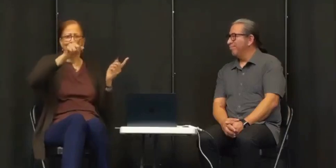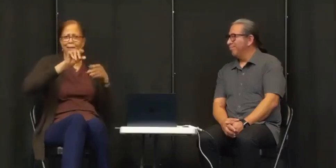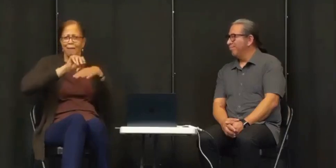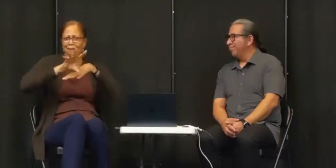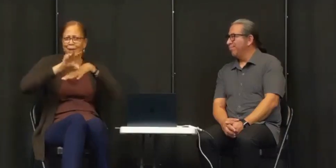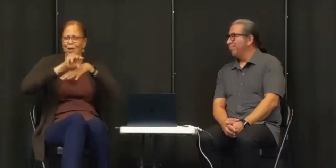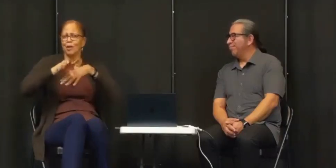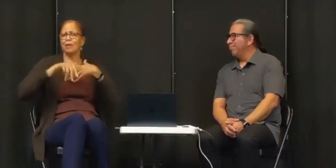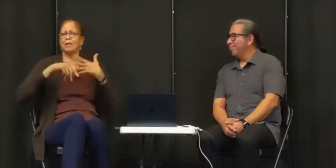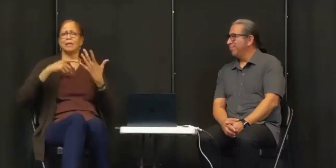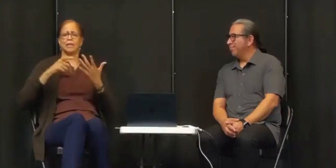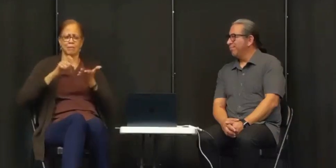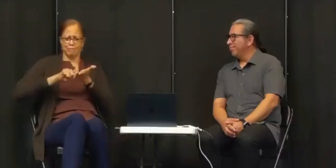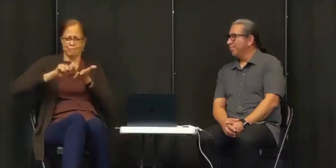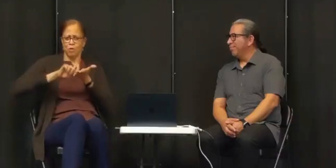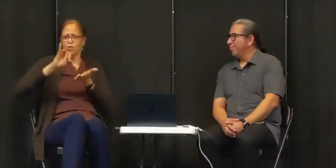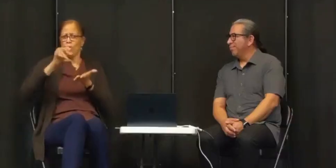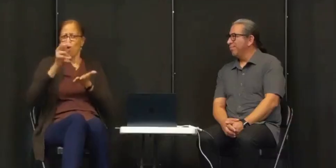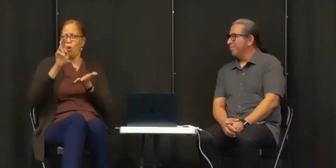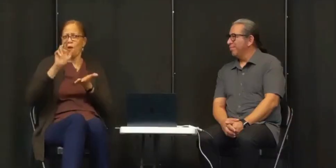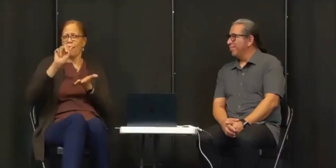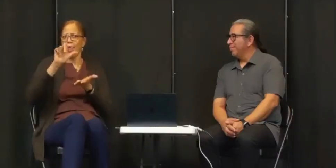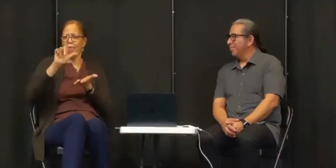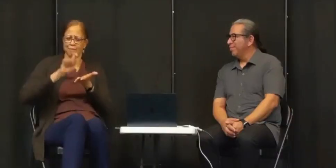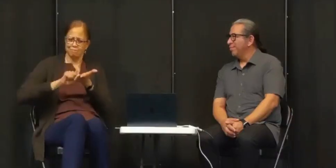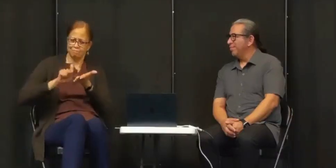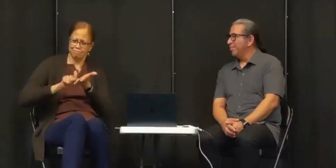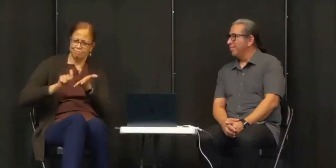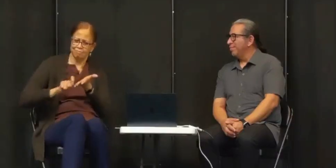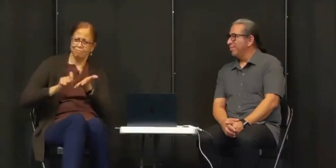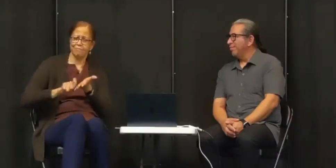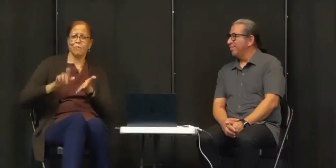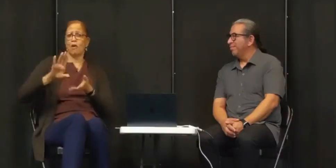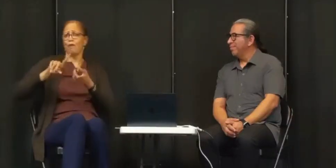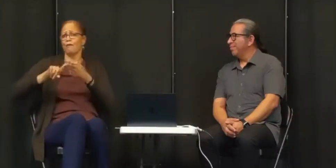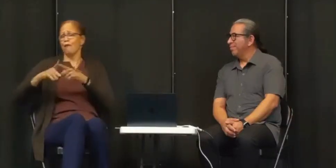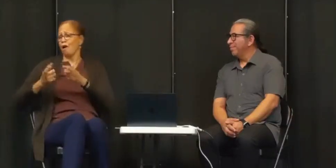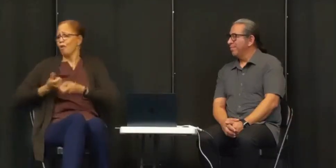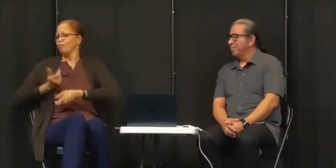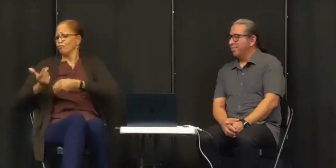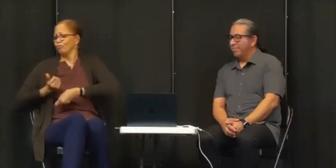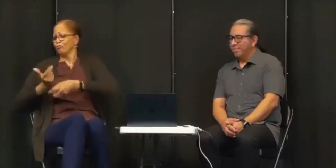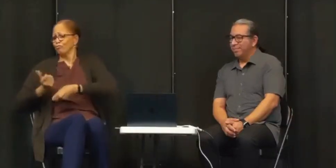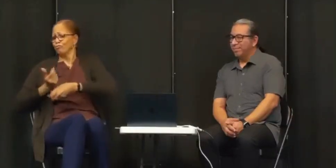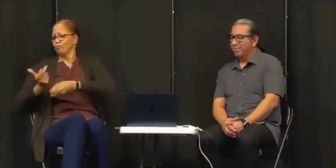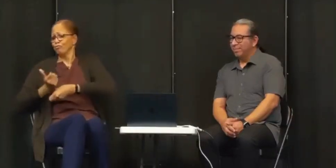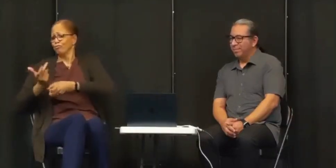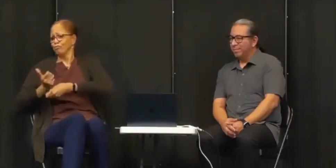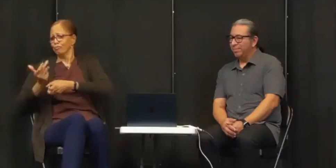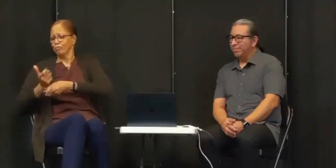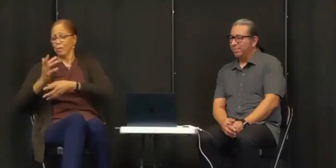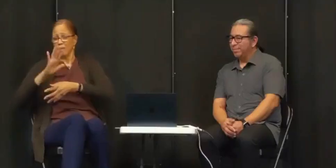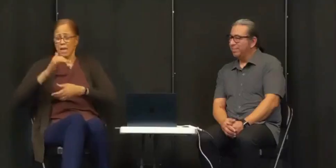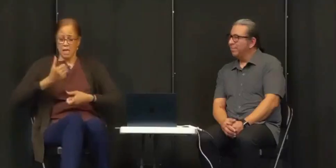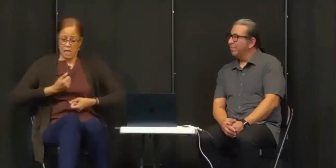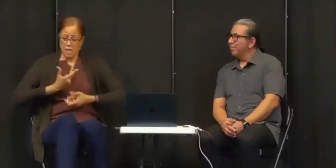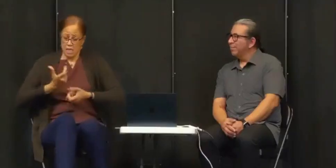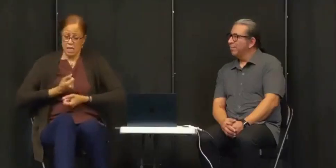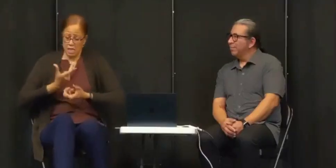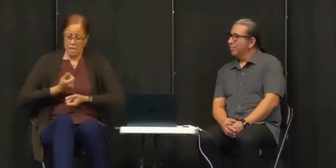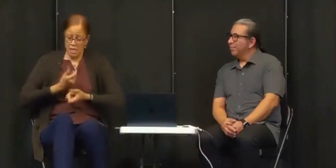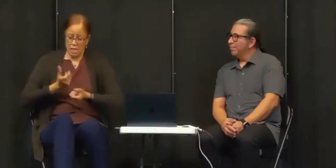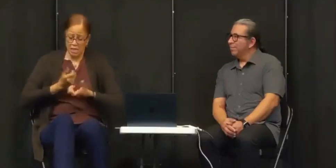to a counselor, talk it out, maybe you can journal about it, write your feelings out, vent to a